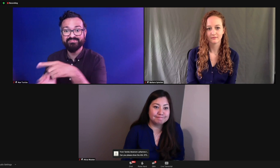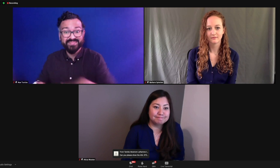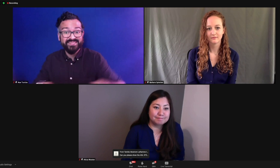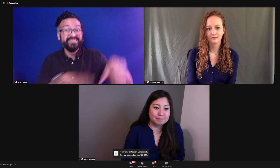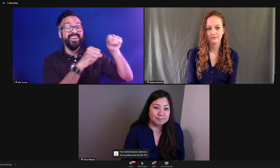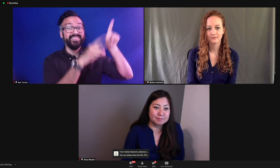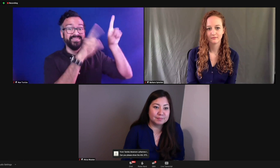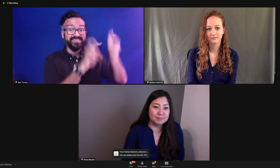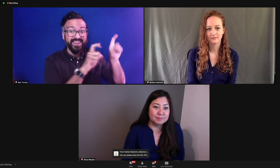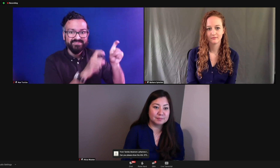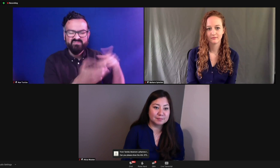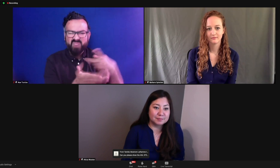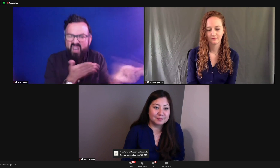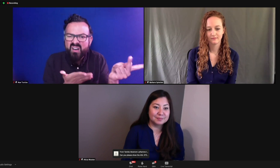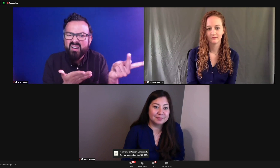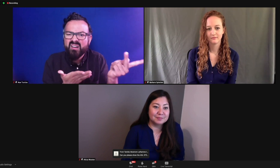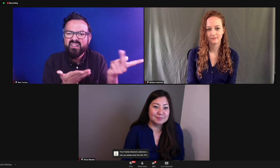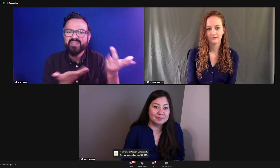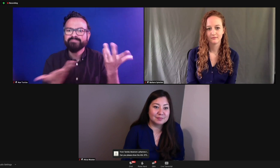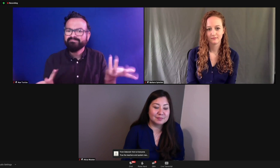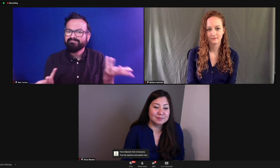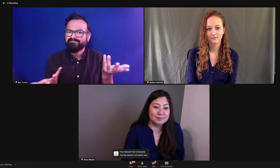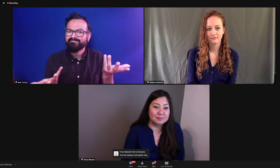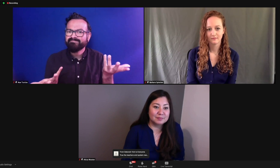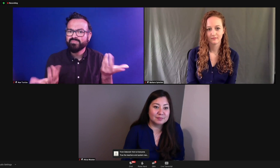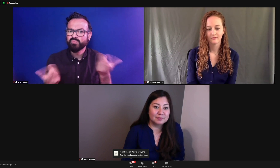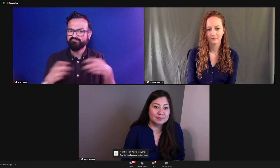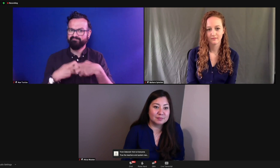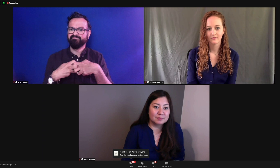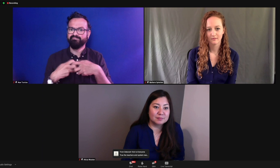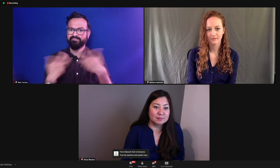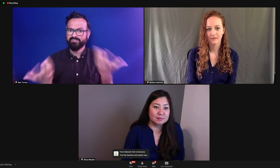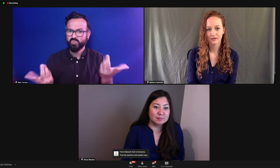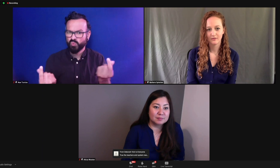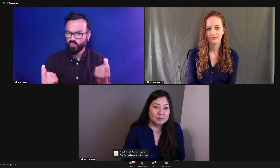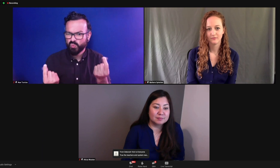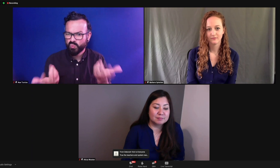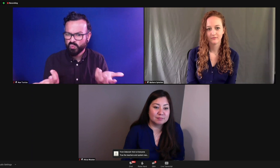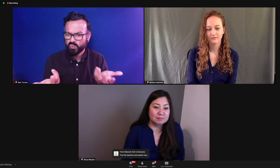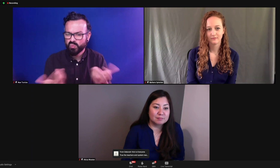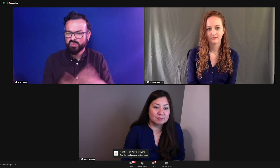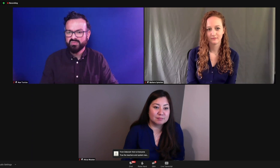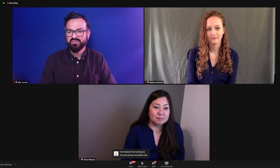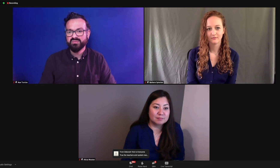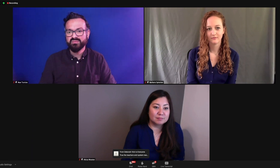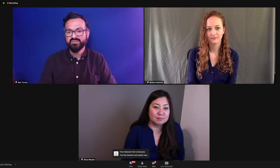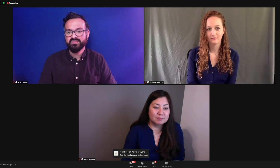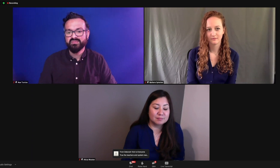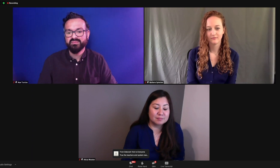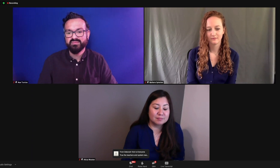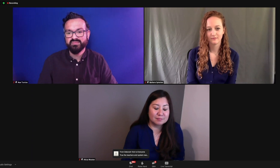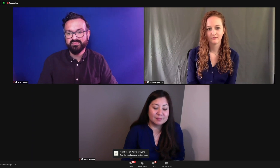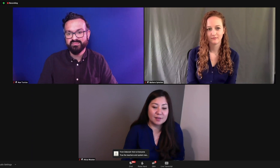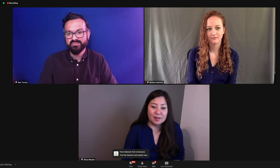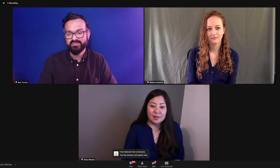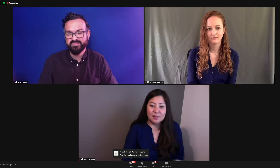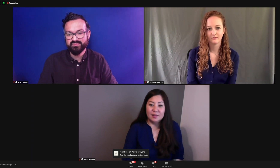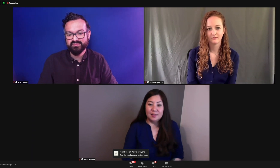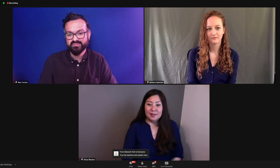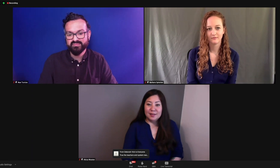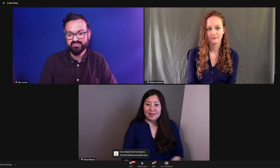Oh yeah, everyone can learn, you know, how they're learning math like this. Thank you for sharing your experience. Yeah.